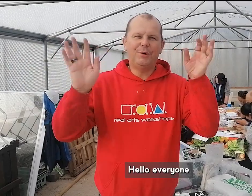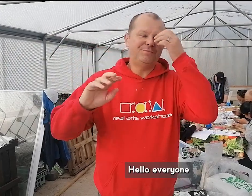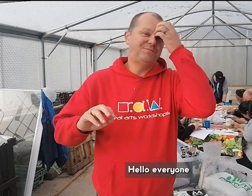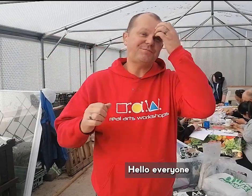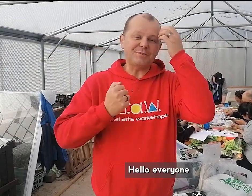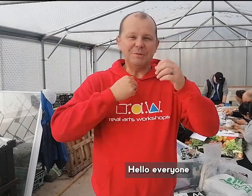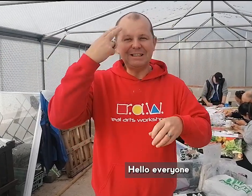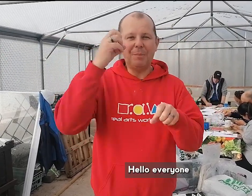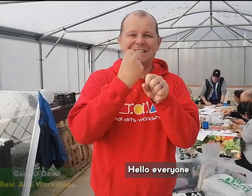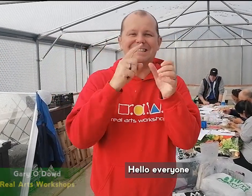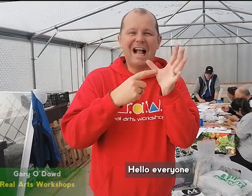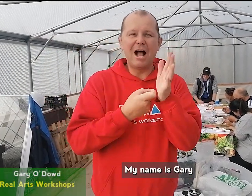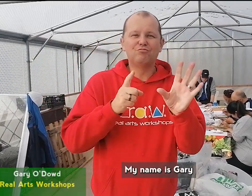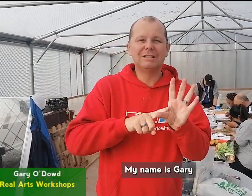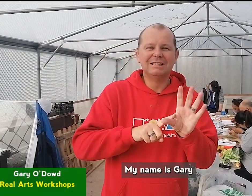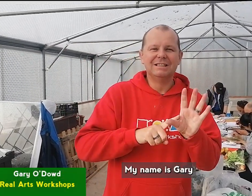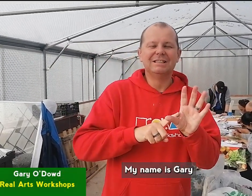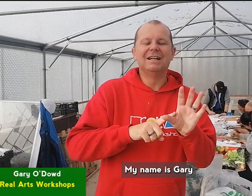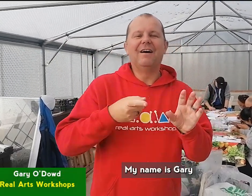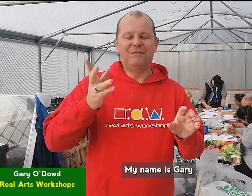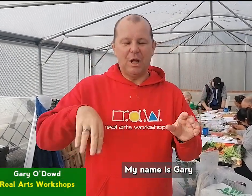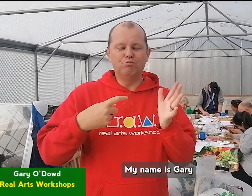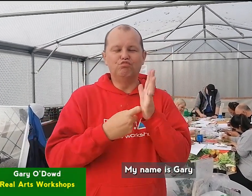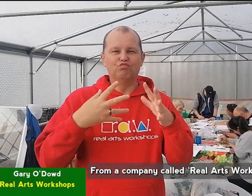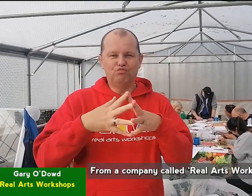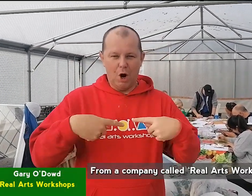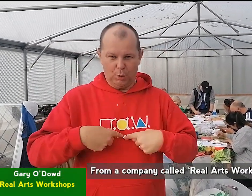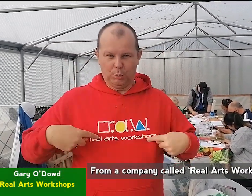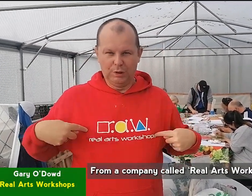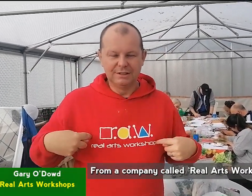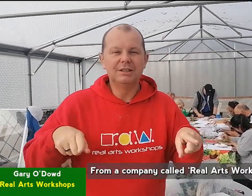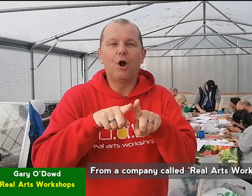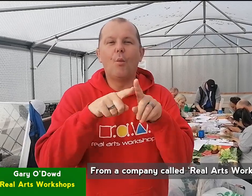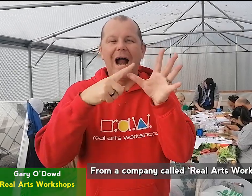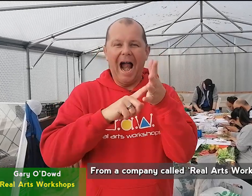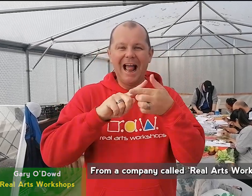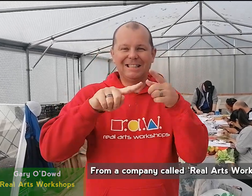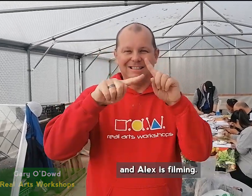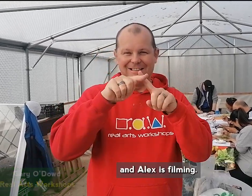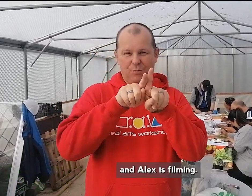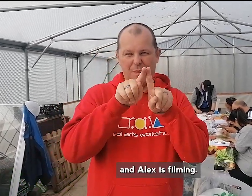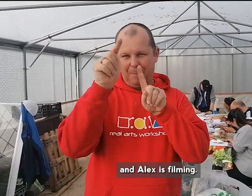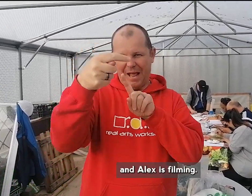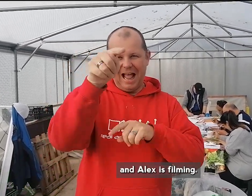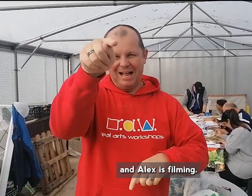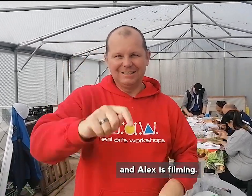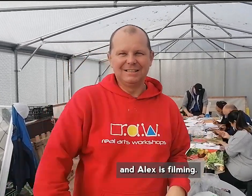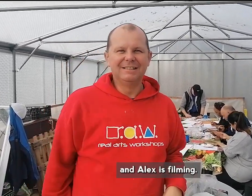Hello everyone, my name's Gary from a company called Real Arts Workshops, and Alex is filming.